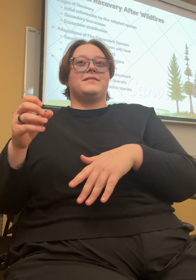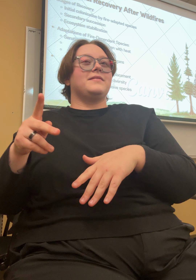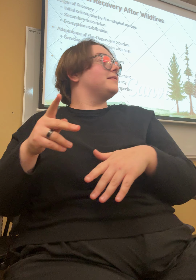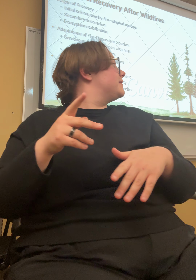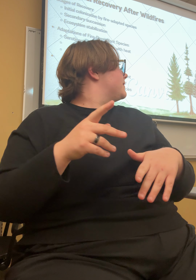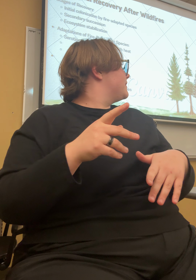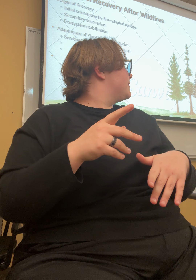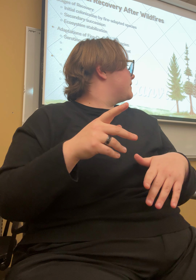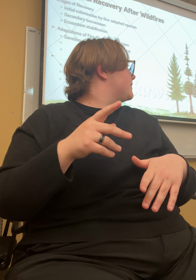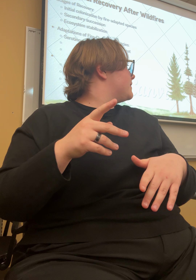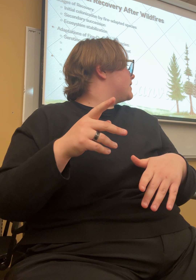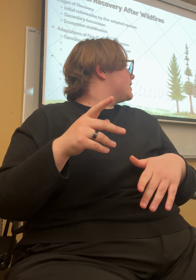Let's see, what does that mean?